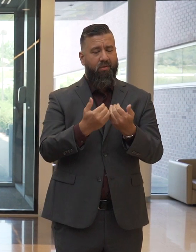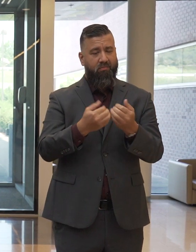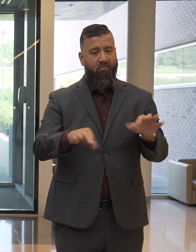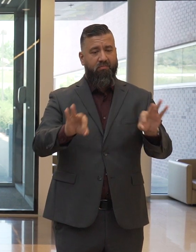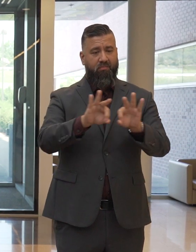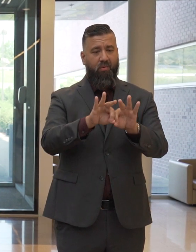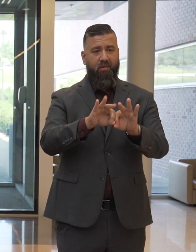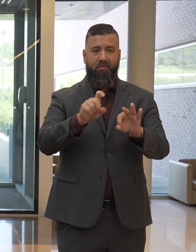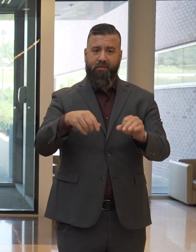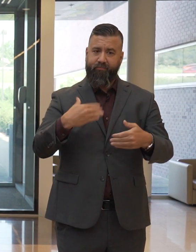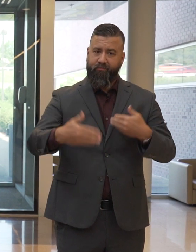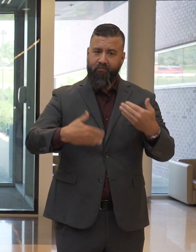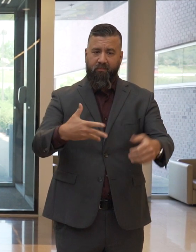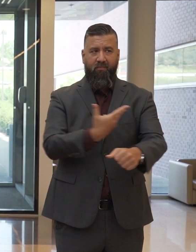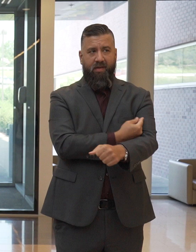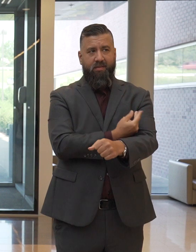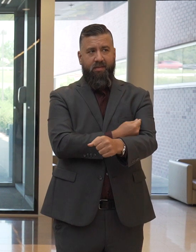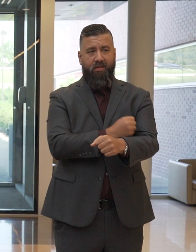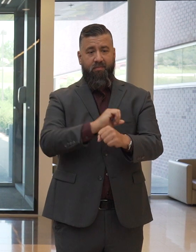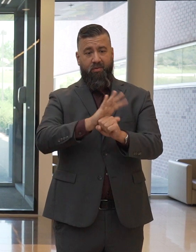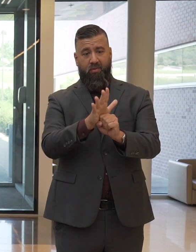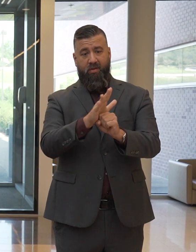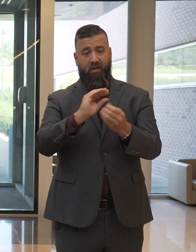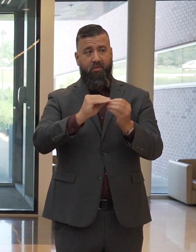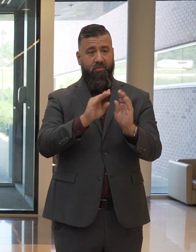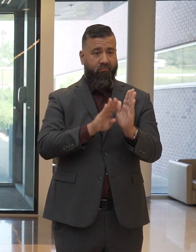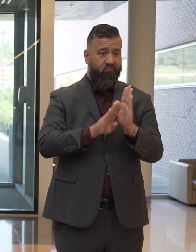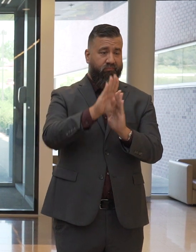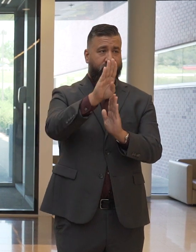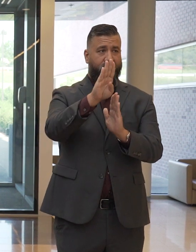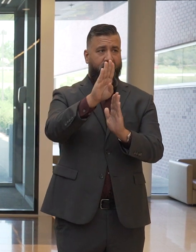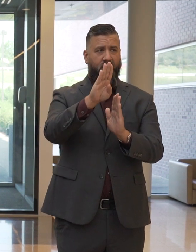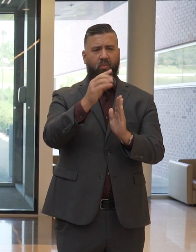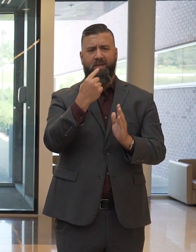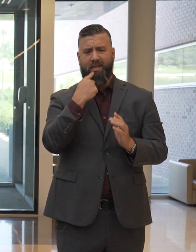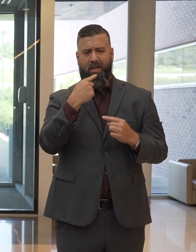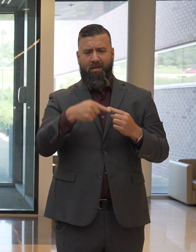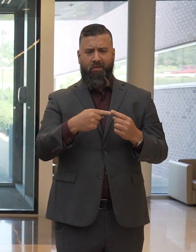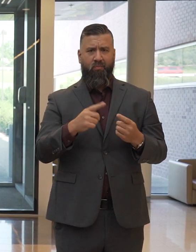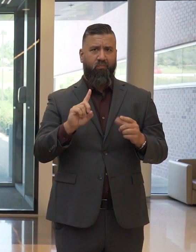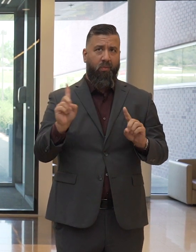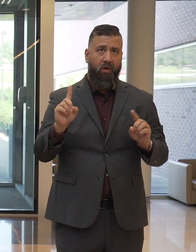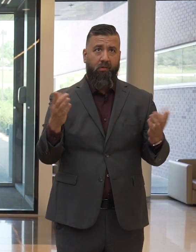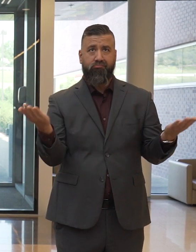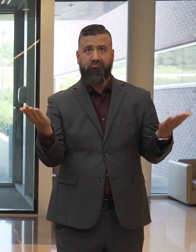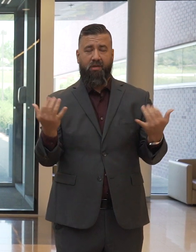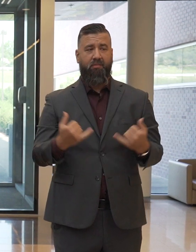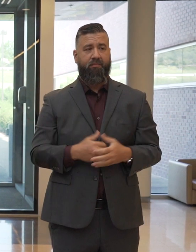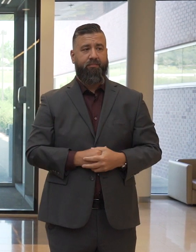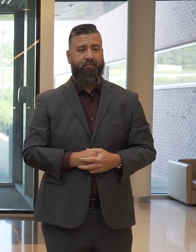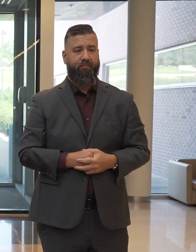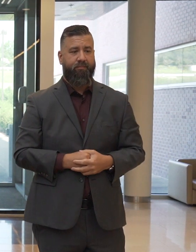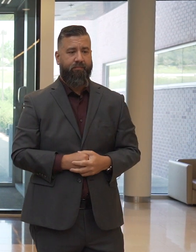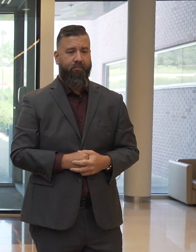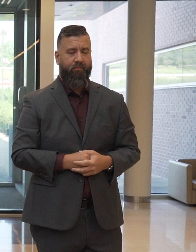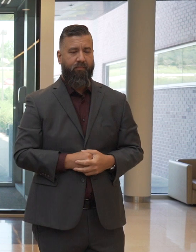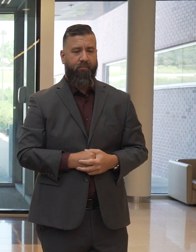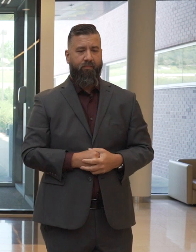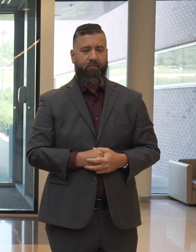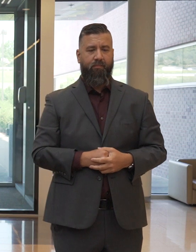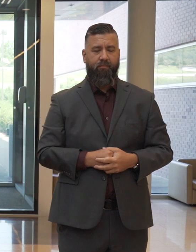at a higher rate with the cases rising again. What does this say about the mindset of where we're at? Okay, so the question